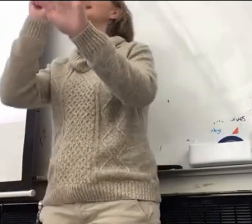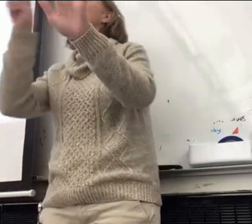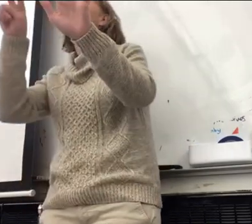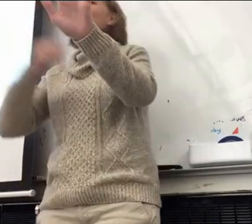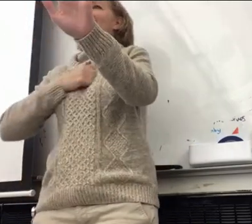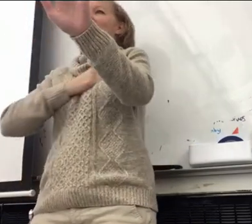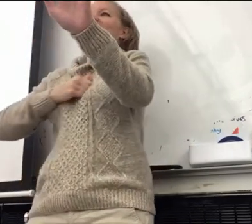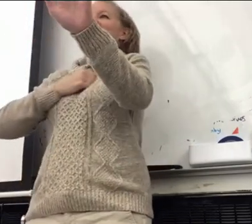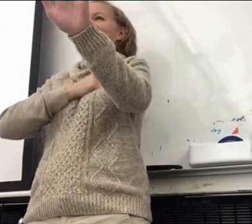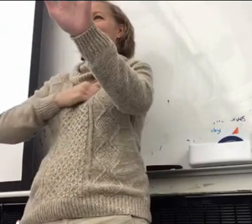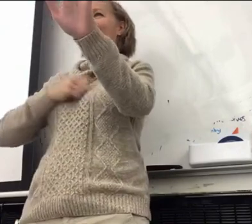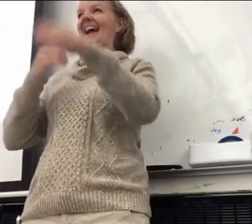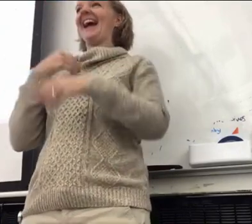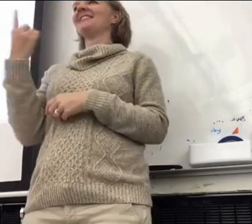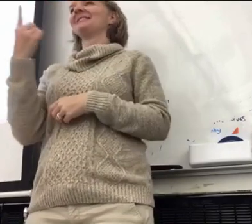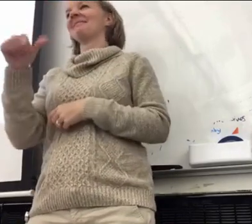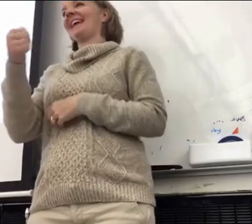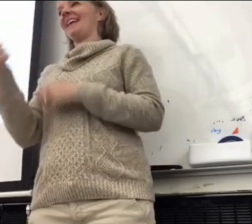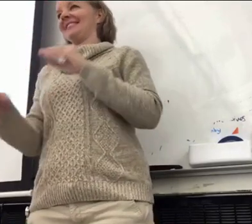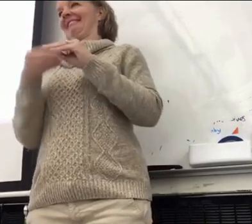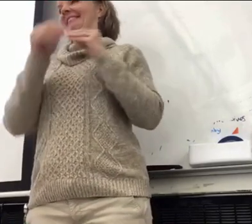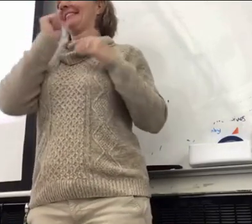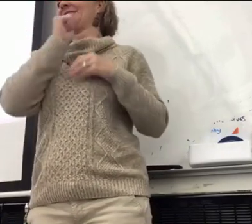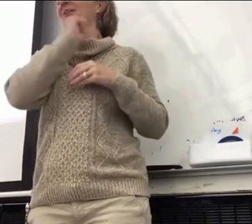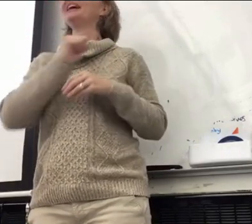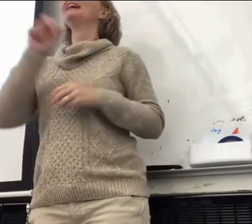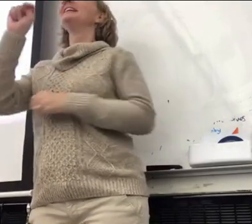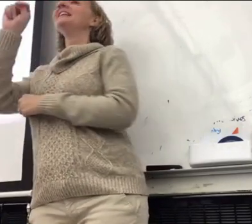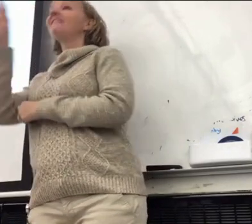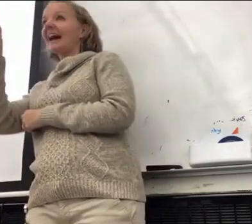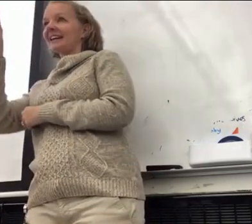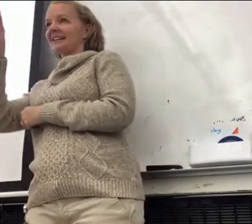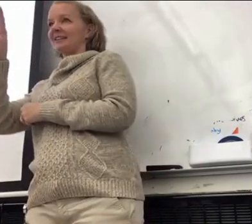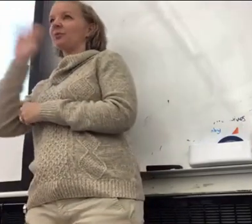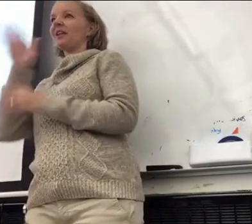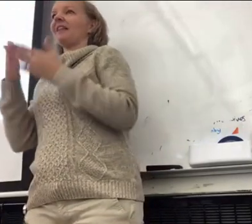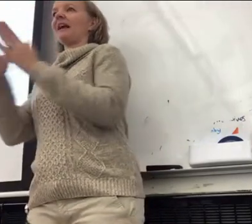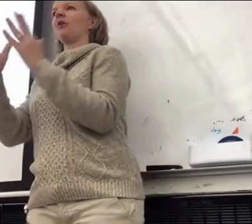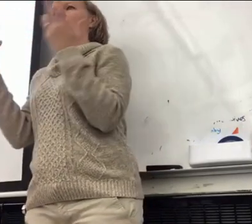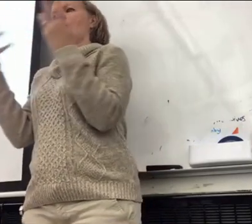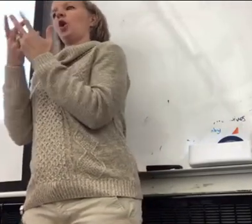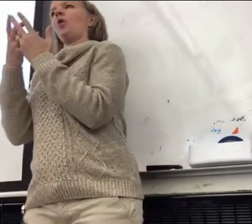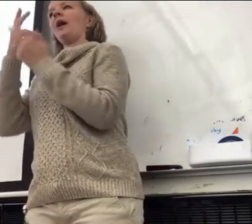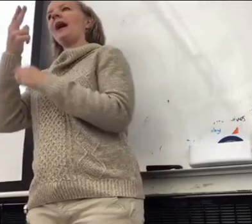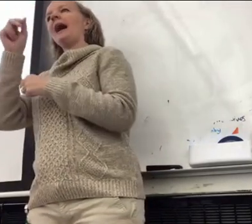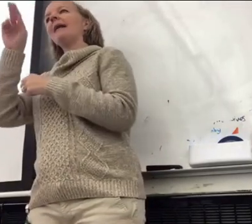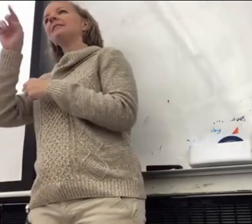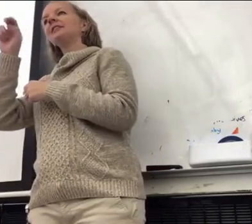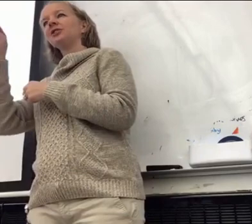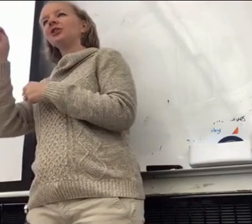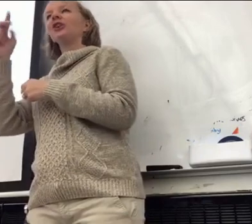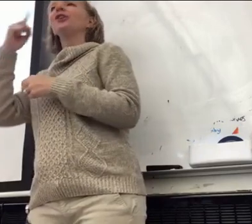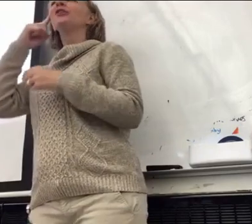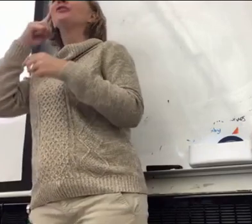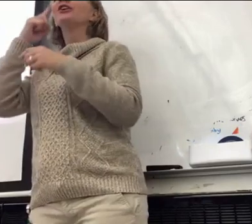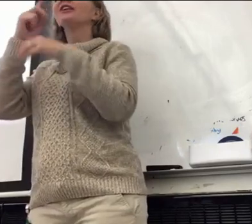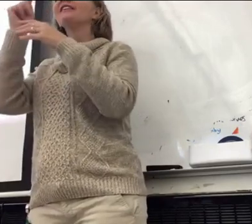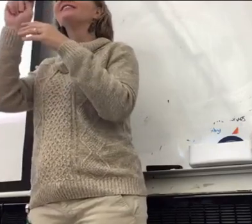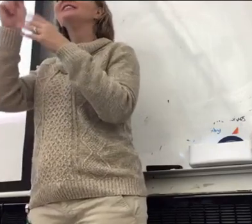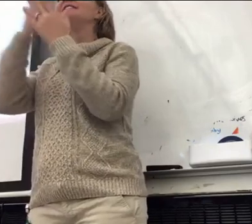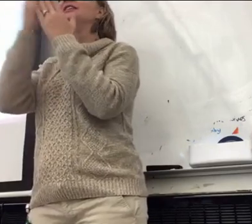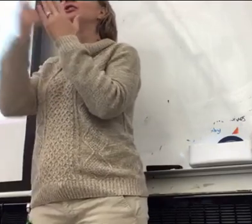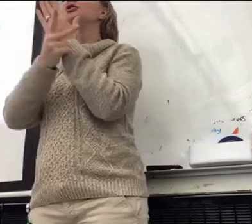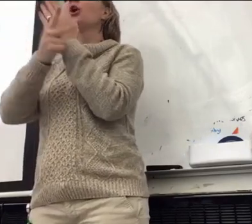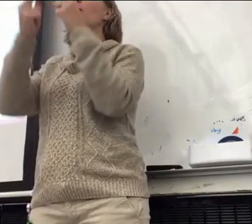Nevada. Because I have something else for Arizona. Nevada is the only state that allows cohabitation. If you guys have ever heard of the show called Sister Wives, there's a reason